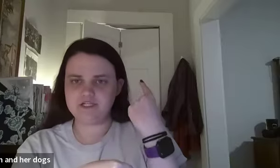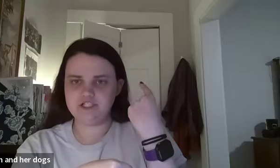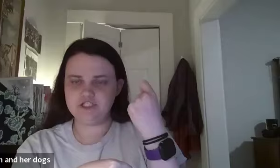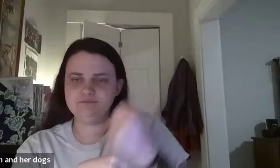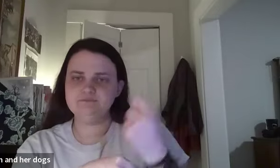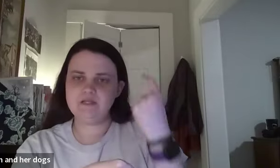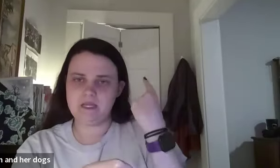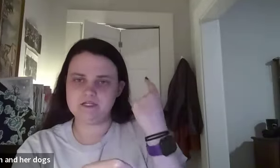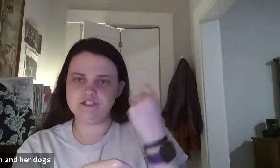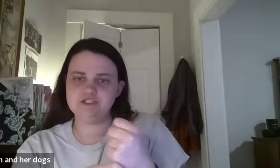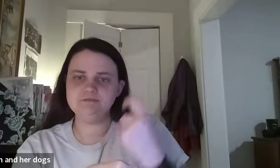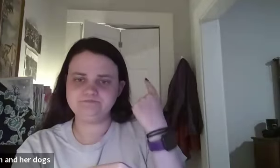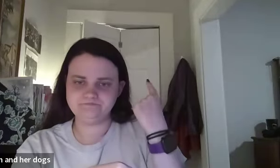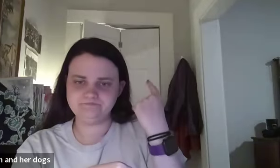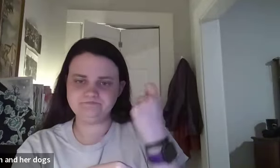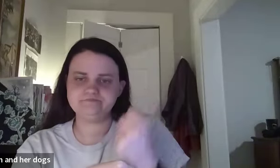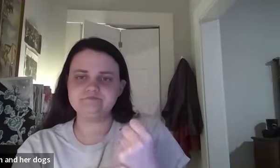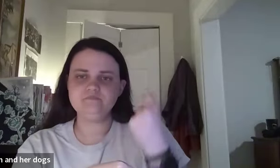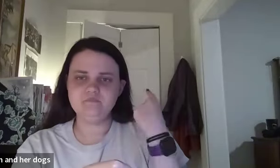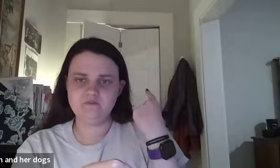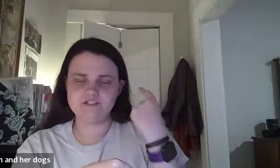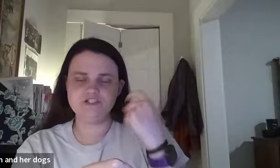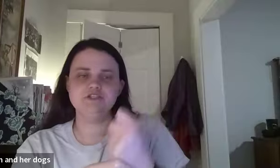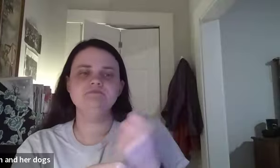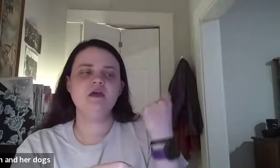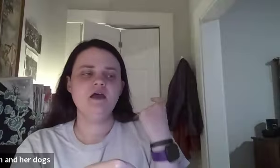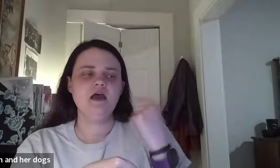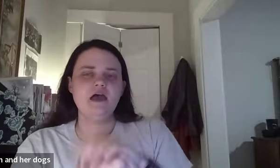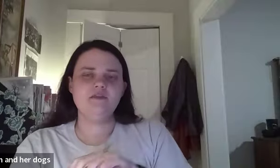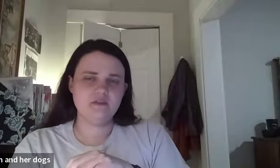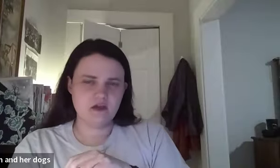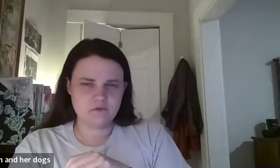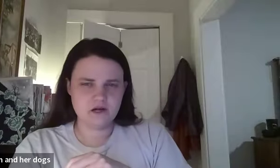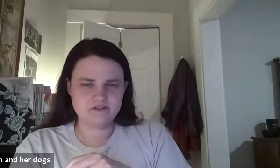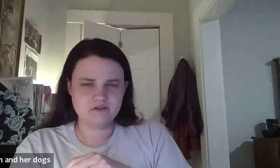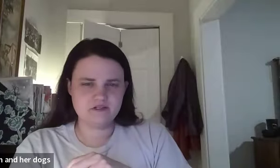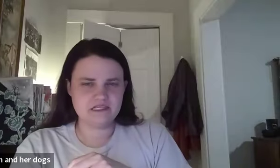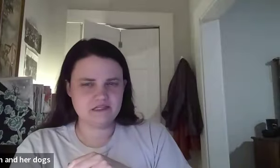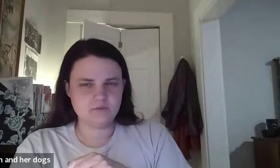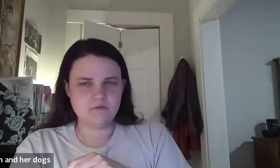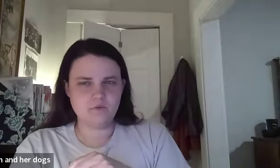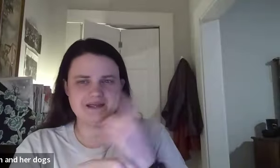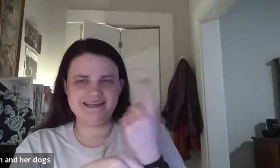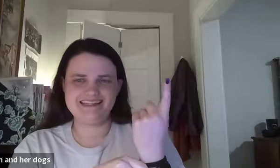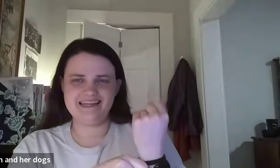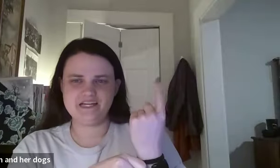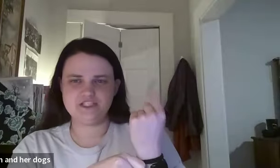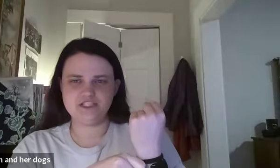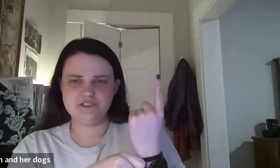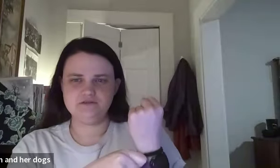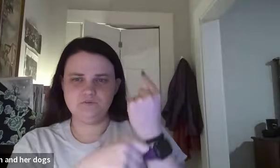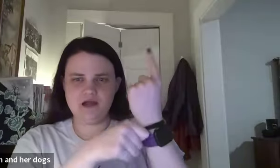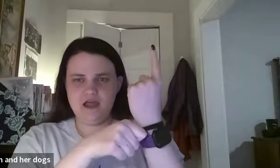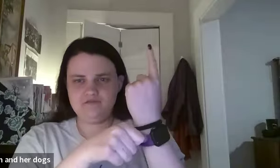last year, last year, last year. And then the other one I've started to see a little bit more is last year, where I have